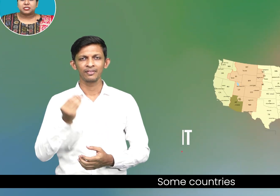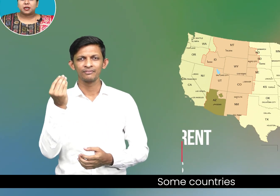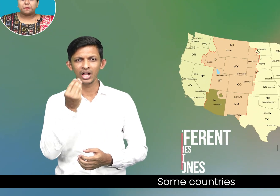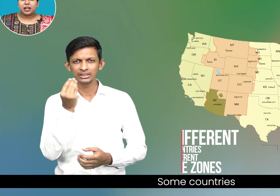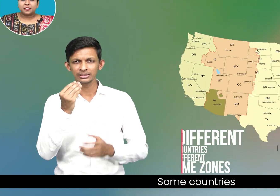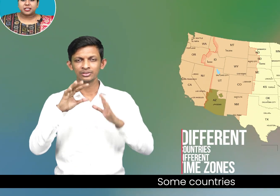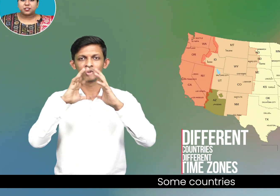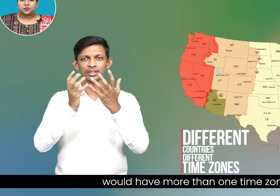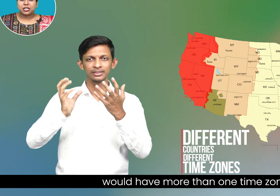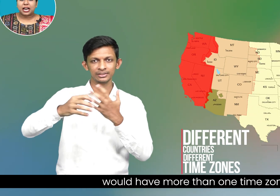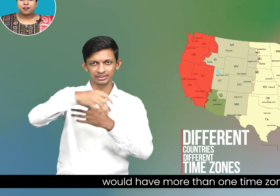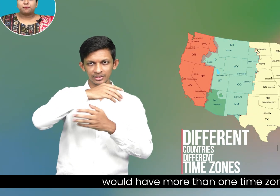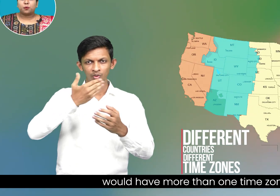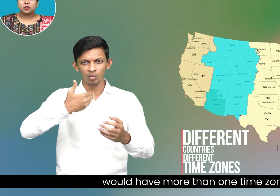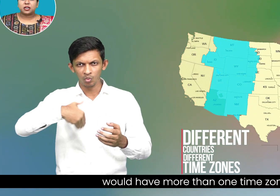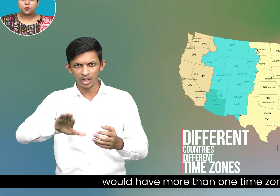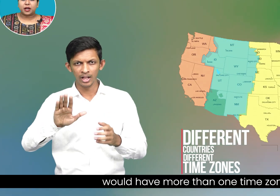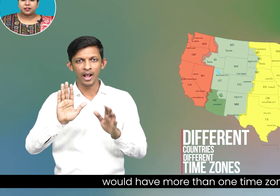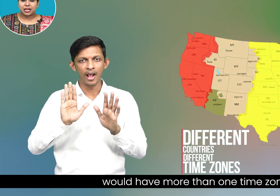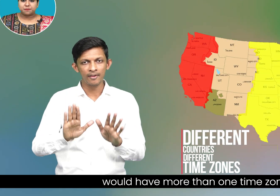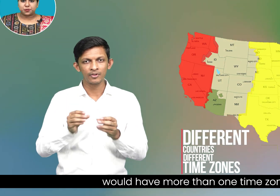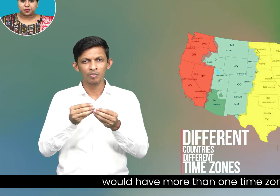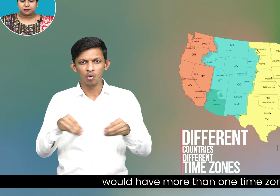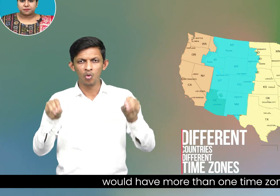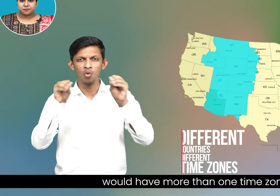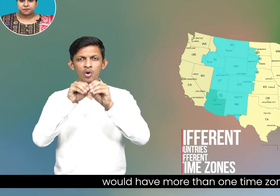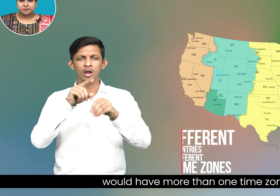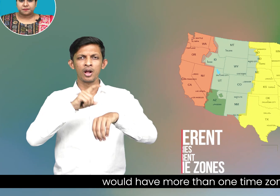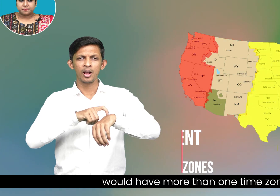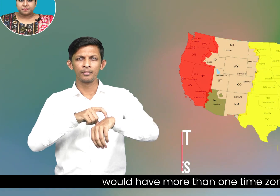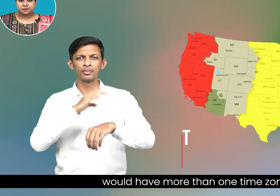Some countries would have more than one time zone.